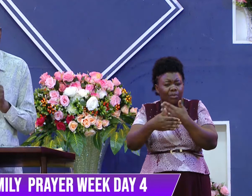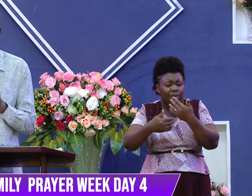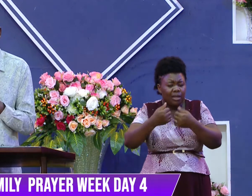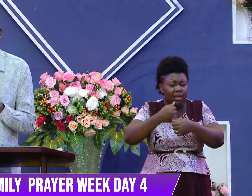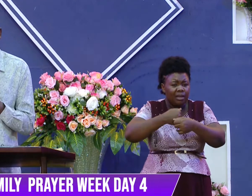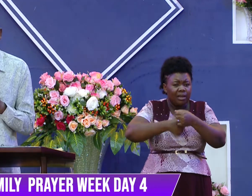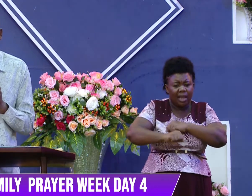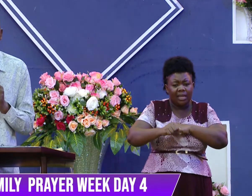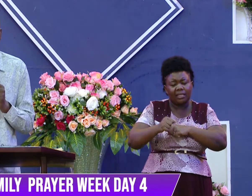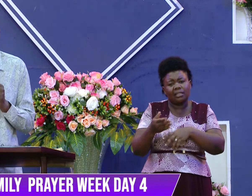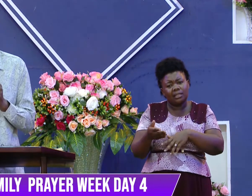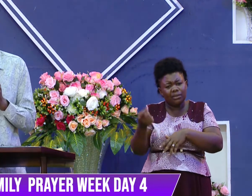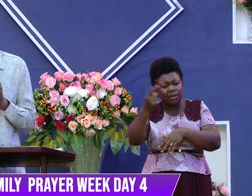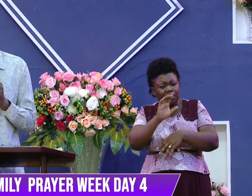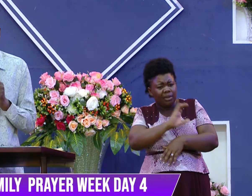In